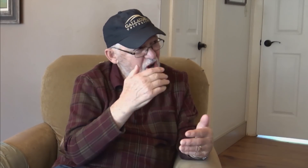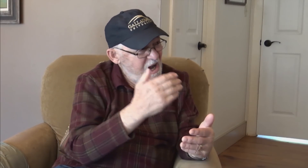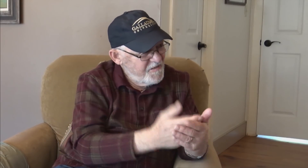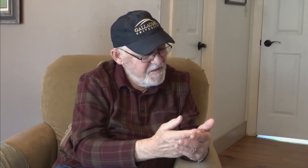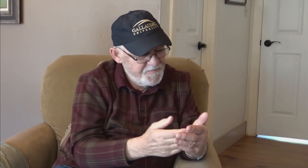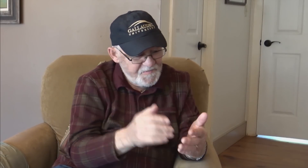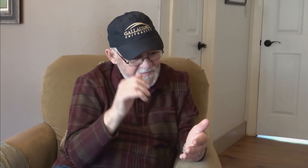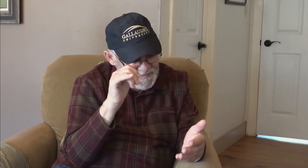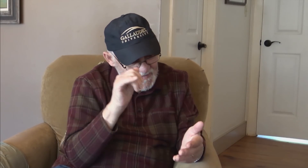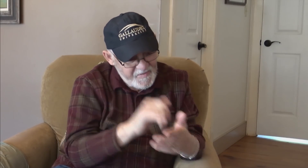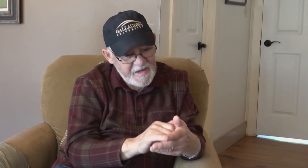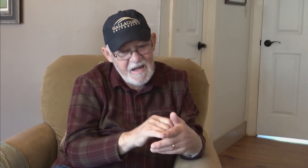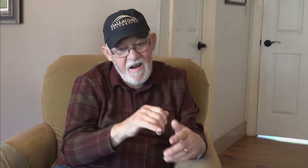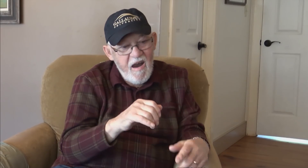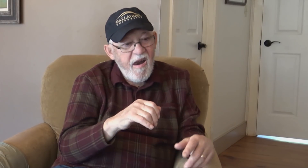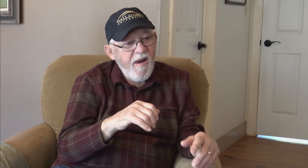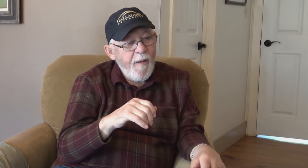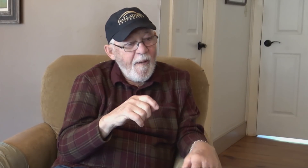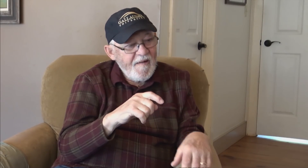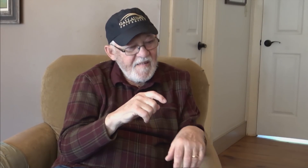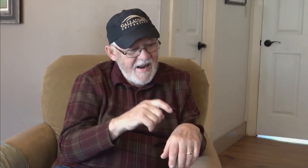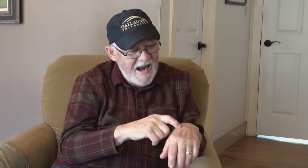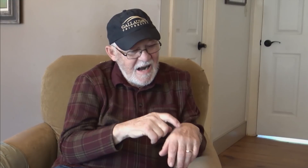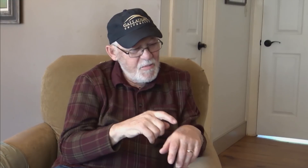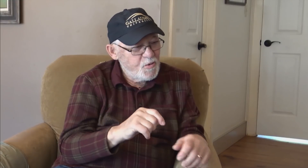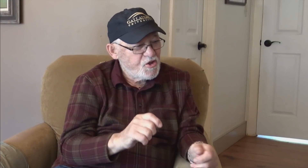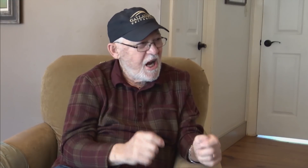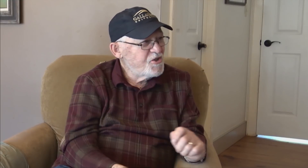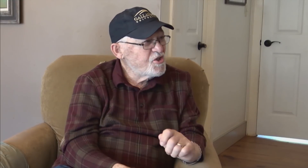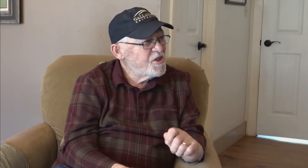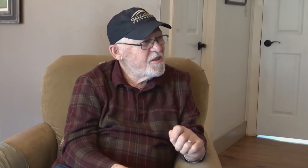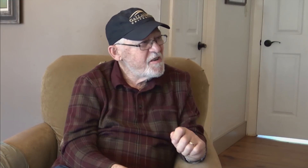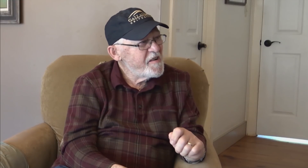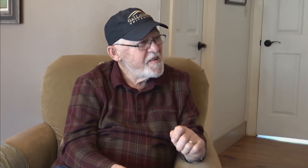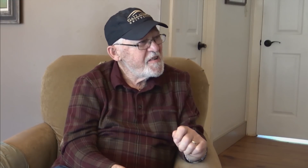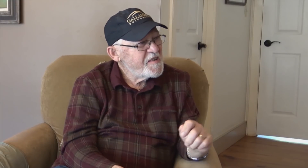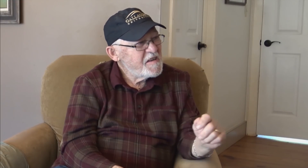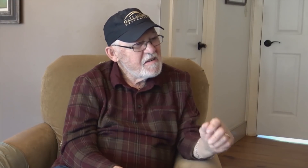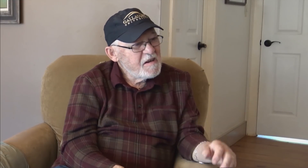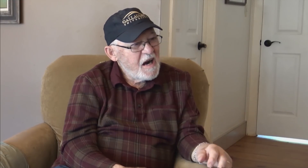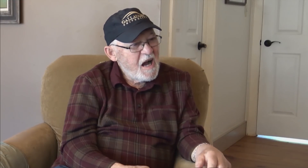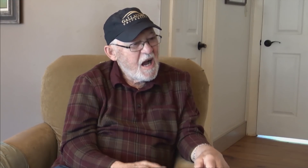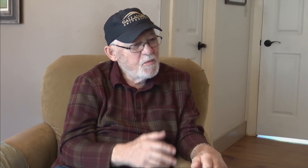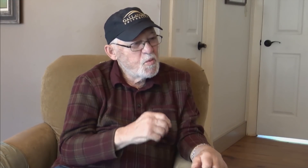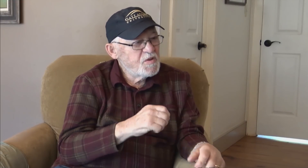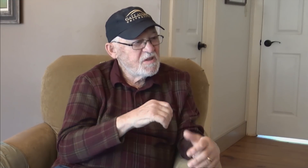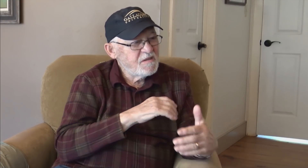And at that time, it certainly had arrived that times were changing.